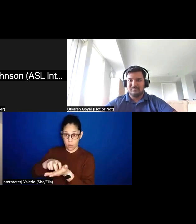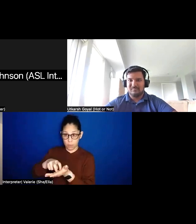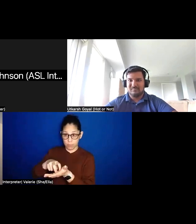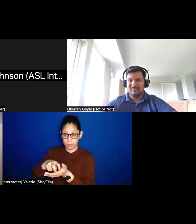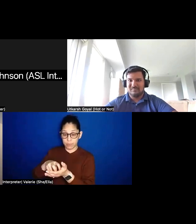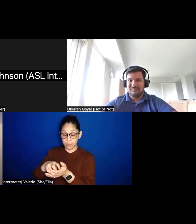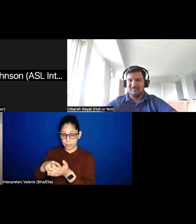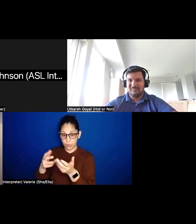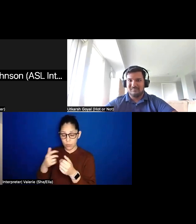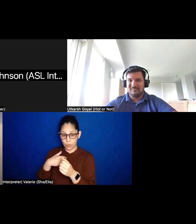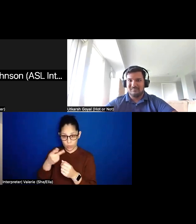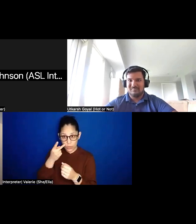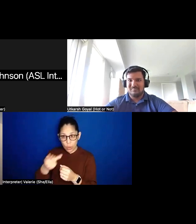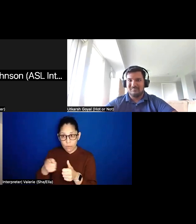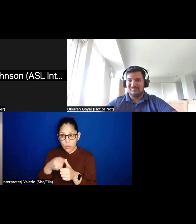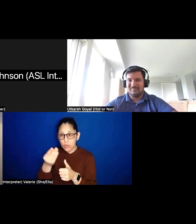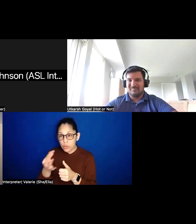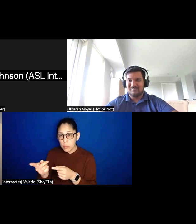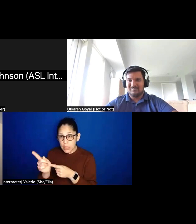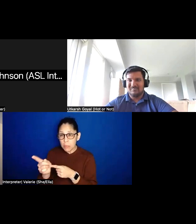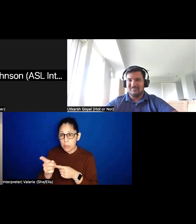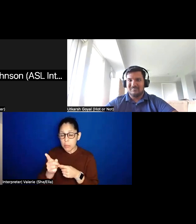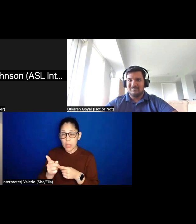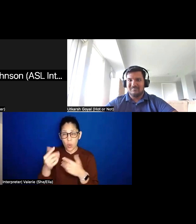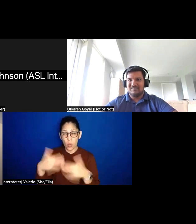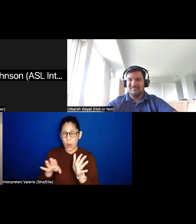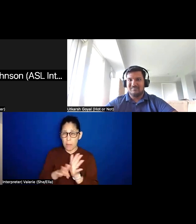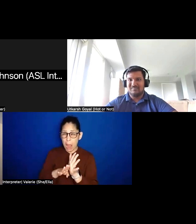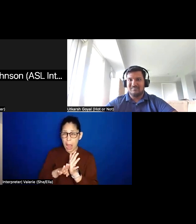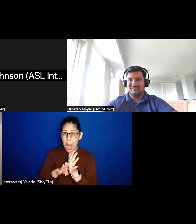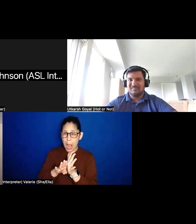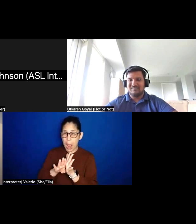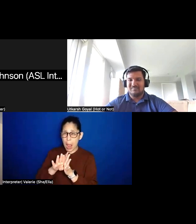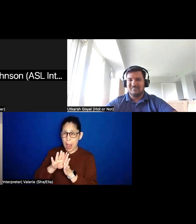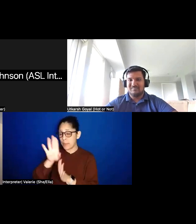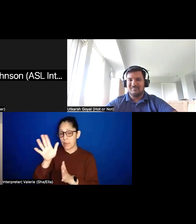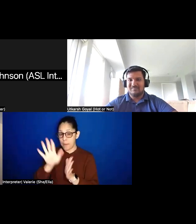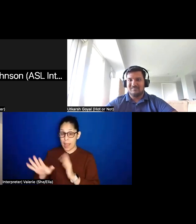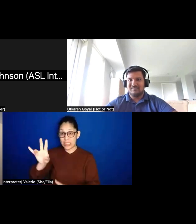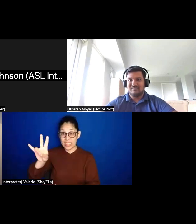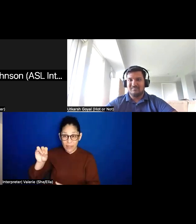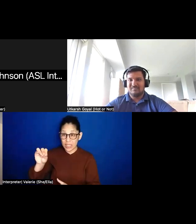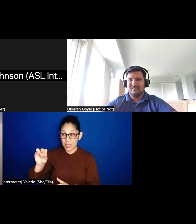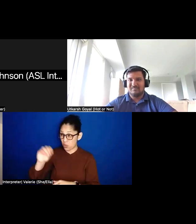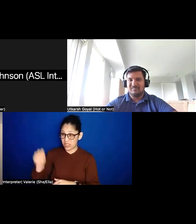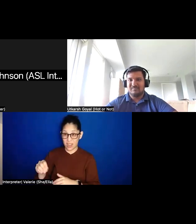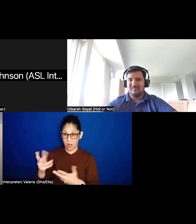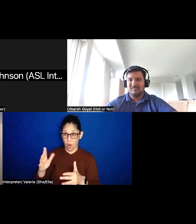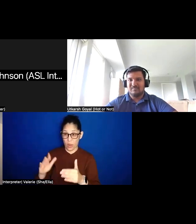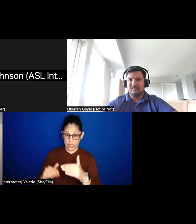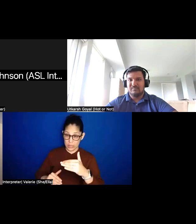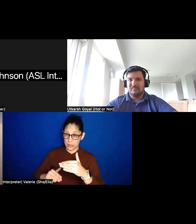I woke up and I saw like the first few minutes, and it went crazy for the first few minutes, we were about 70% of the way there after about